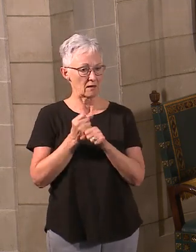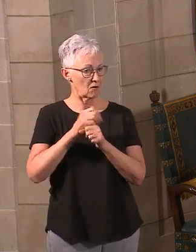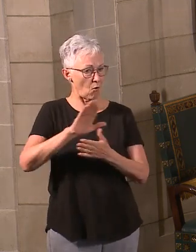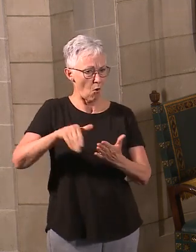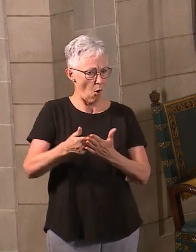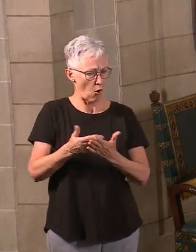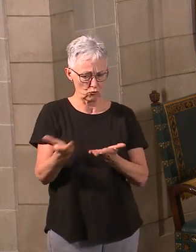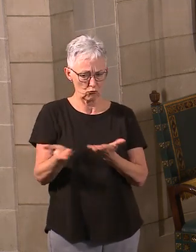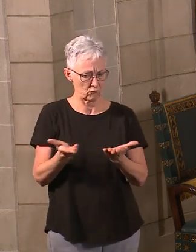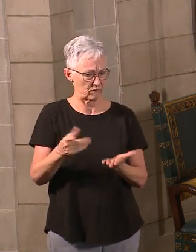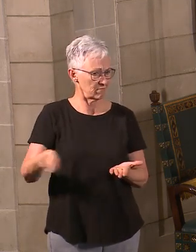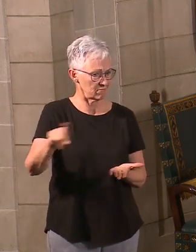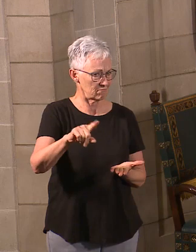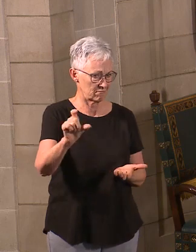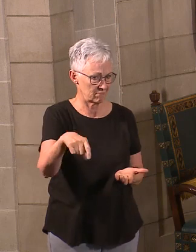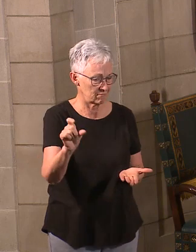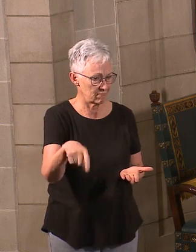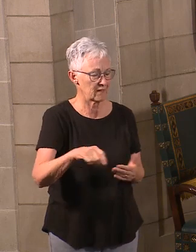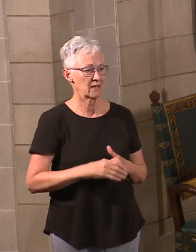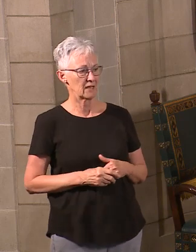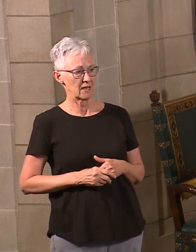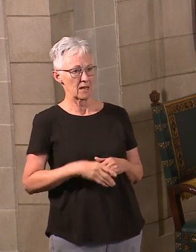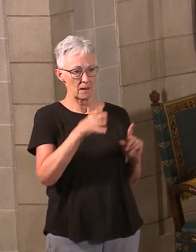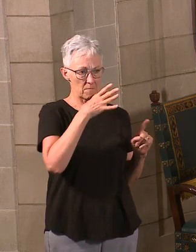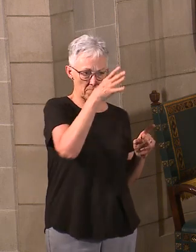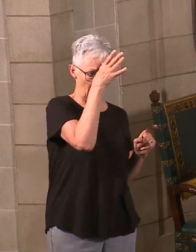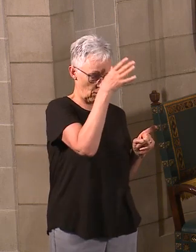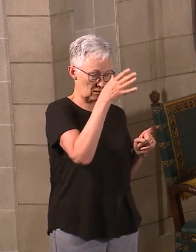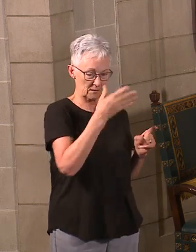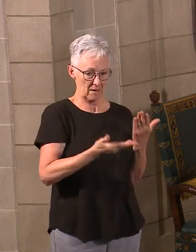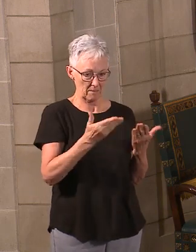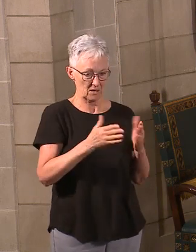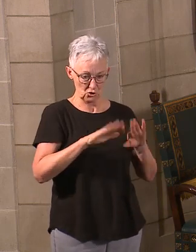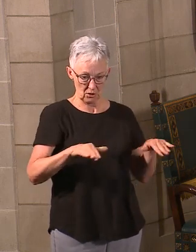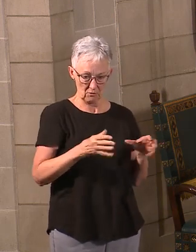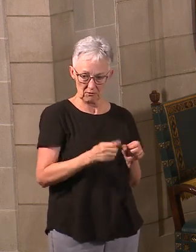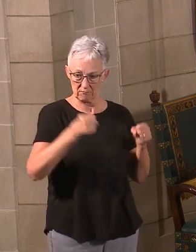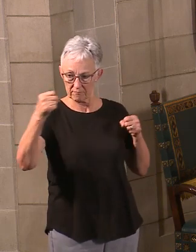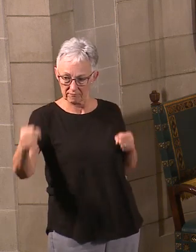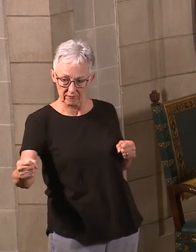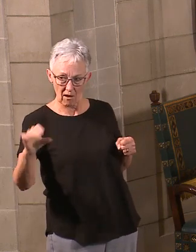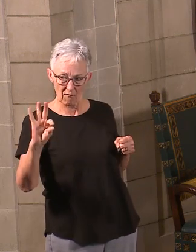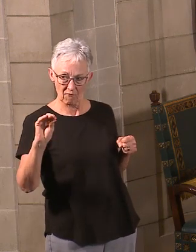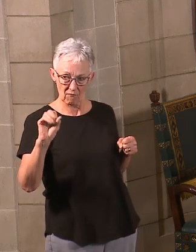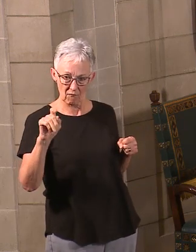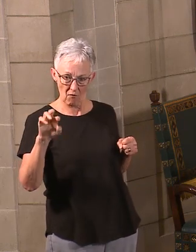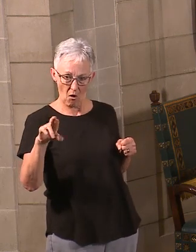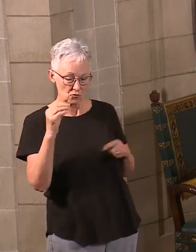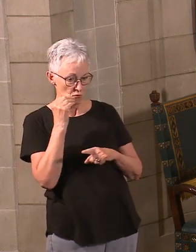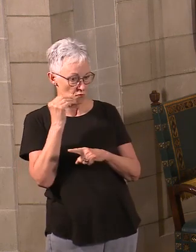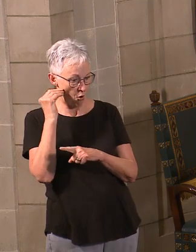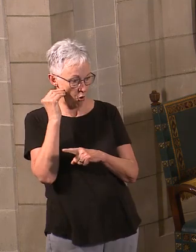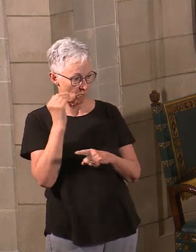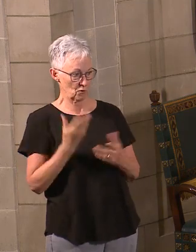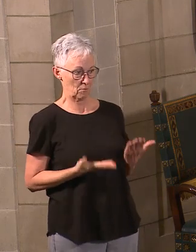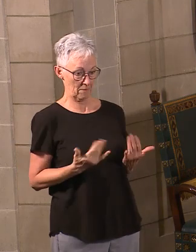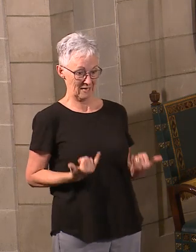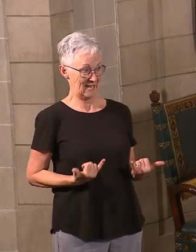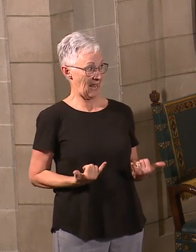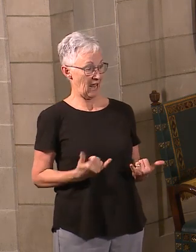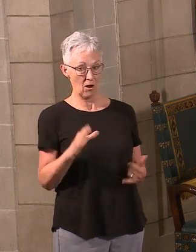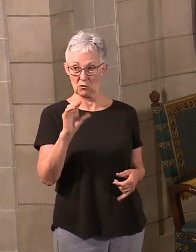need, and parents who are working to reunite with their children may not be able to receive their ongoing treatment